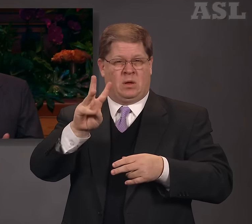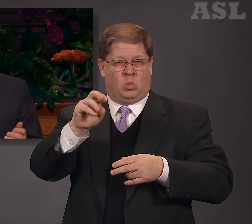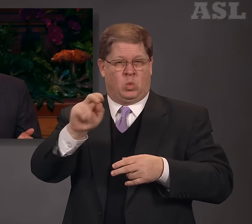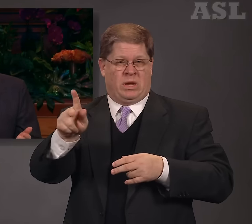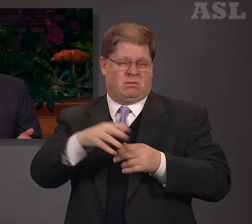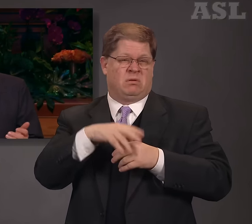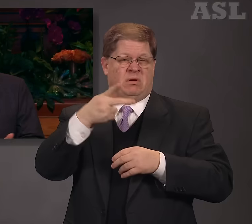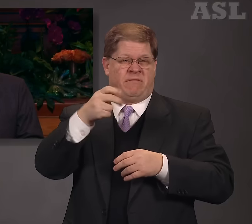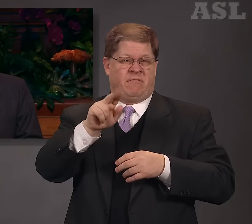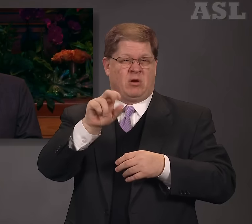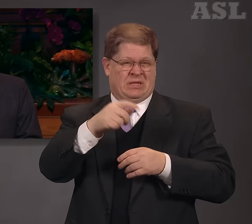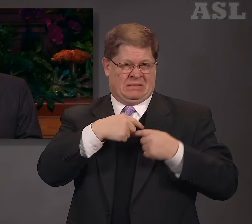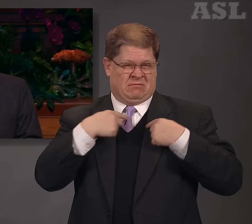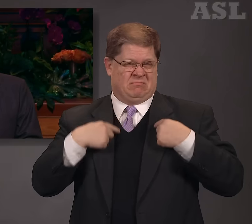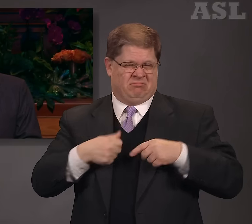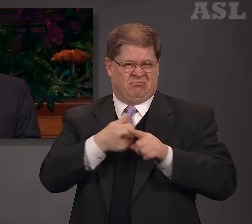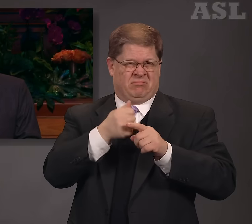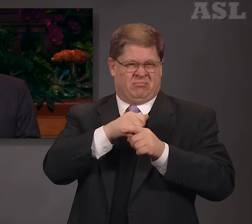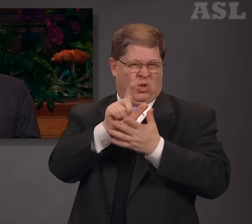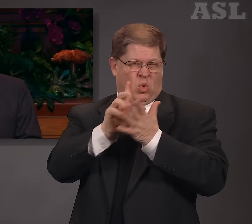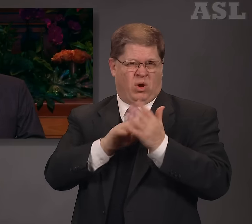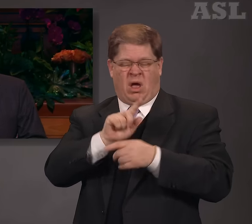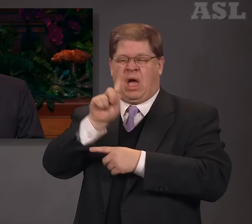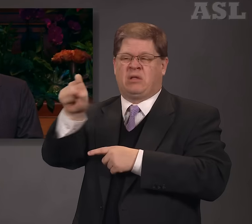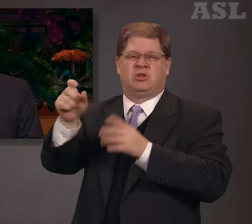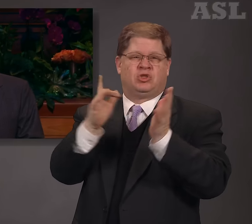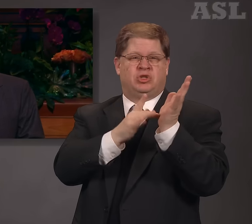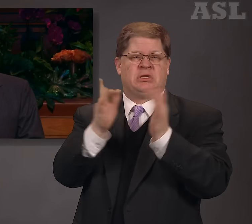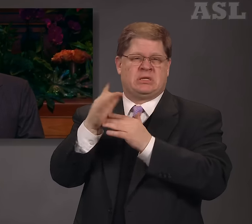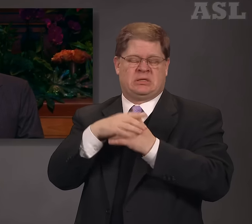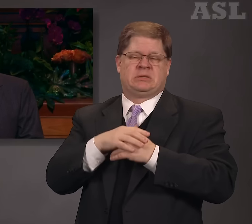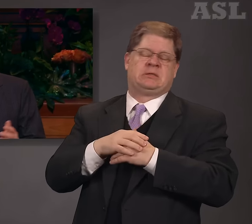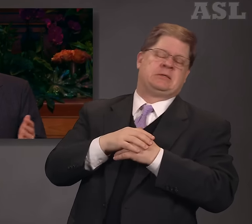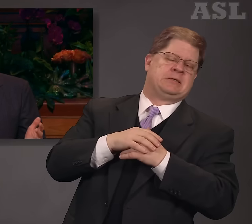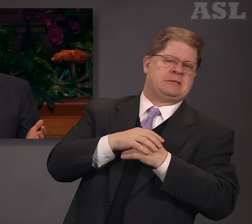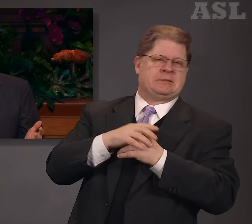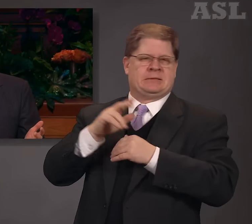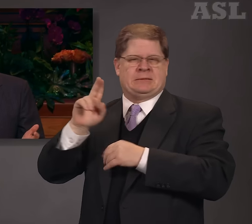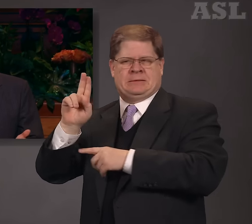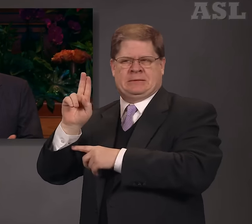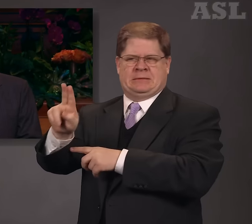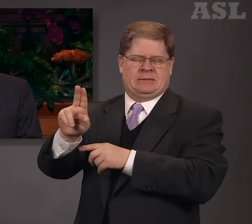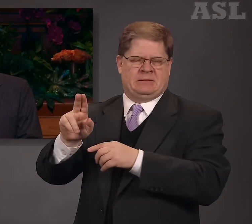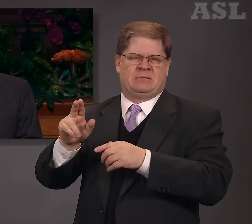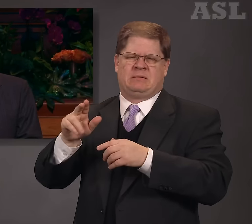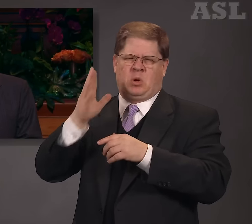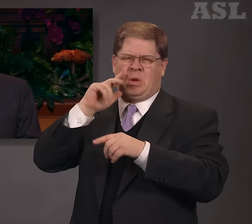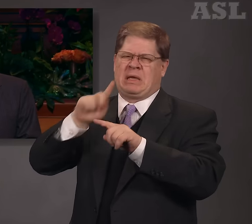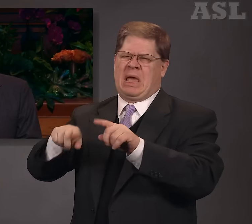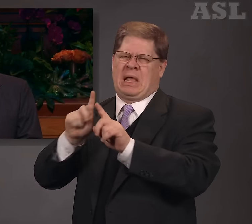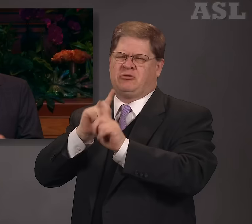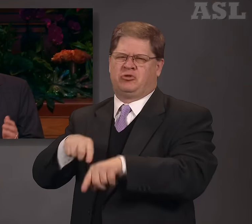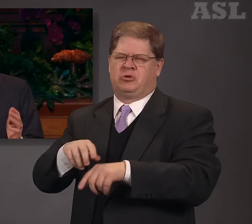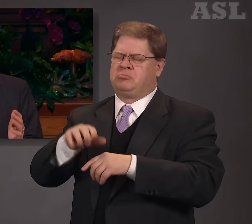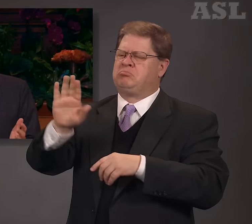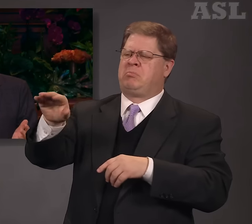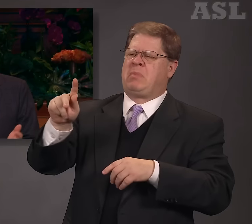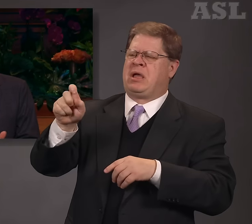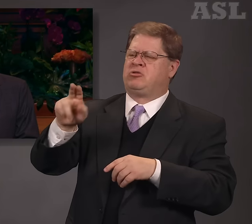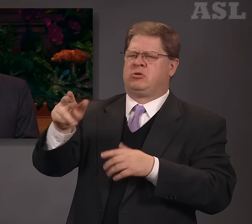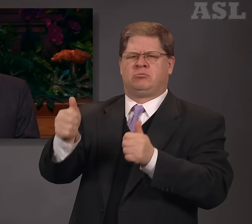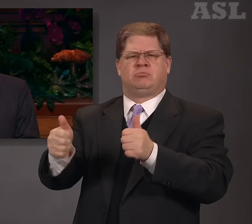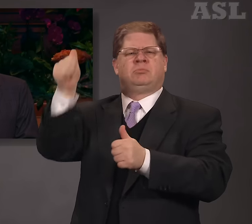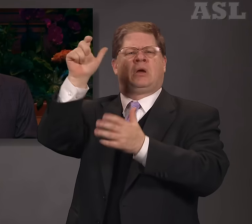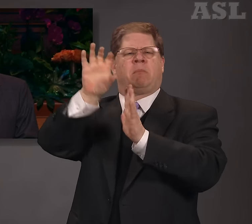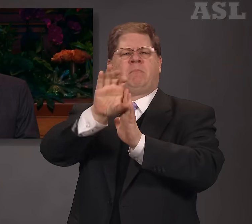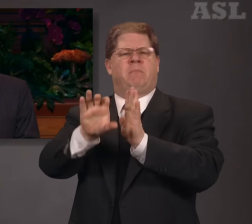a Pharisee who was a lawyer asked the Savior a question he knew was nearly impossible to answer. "Master, what